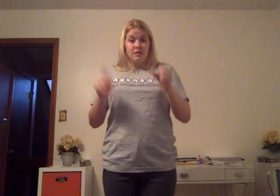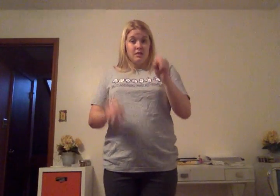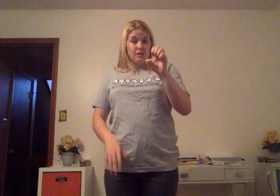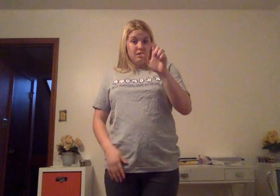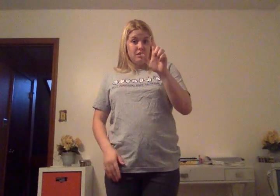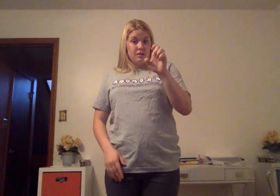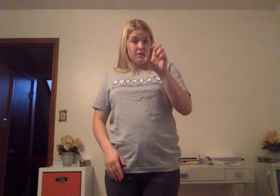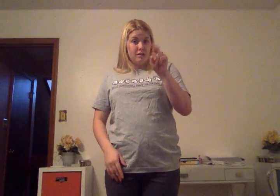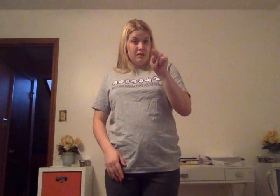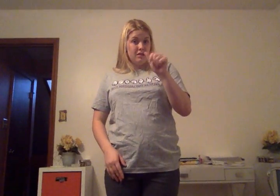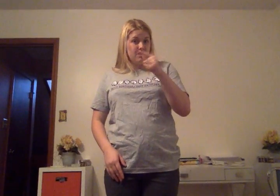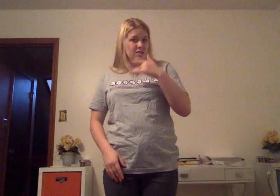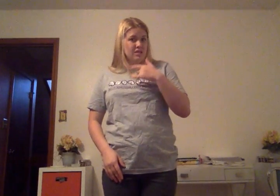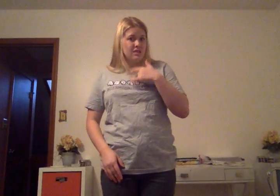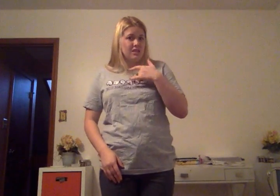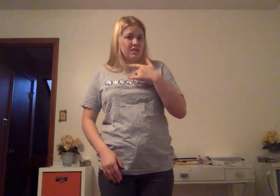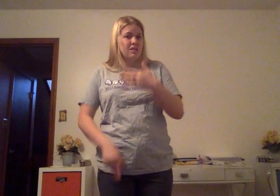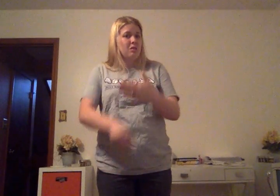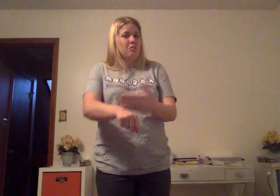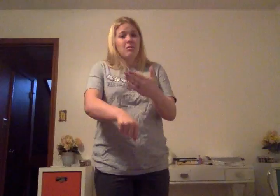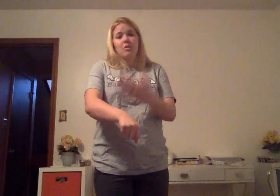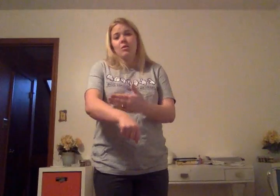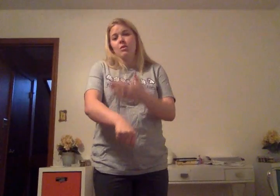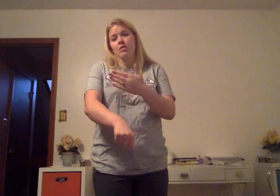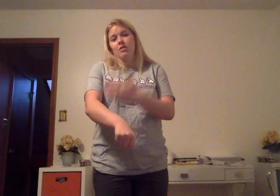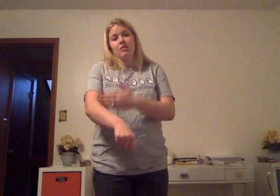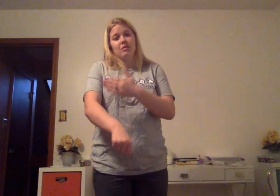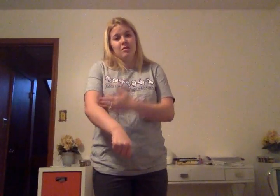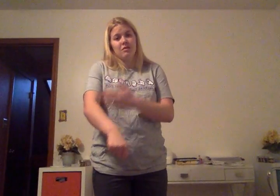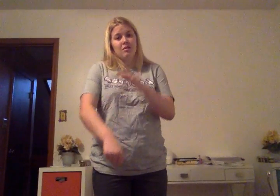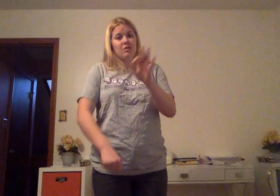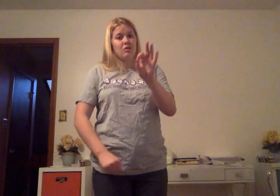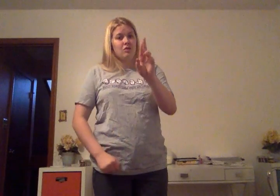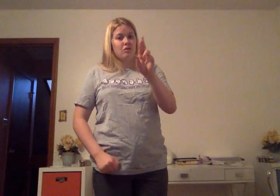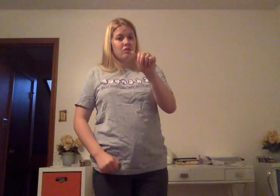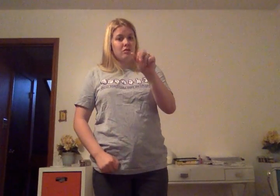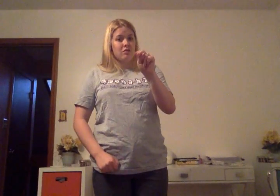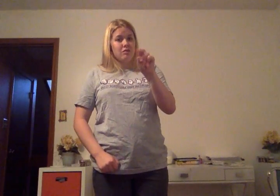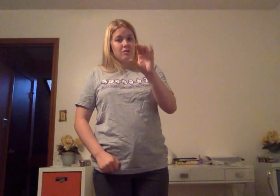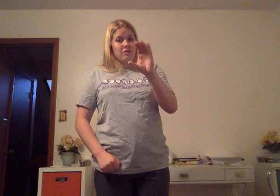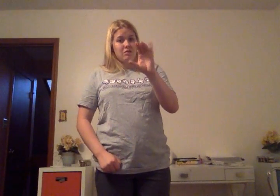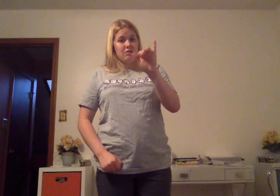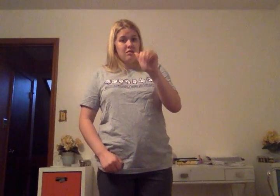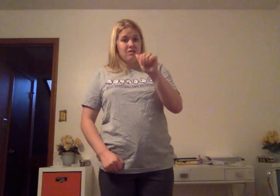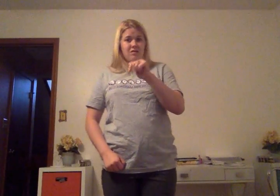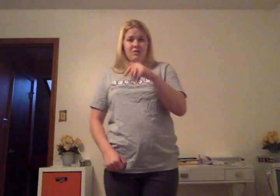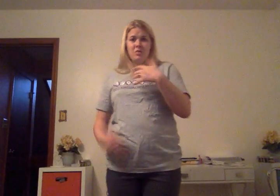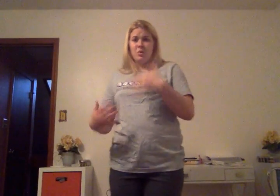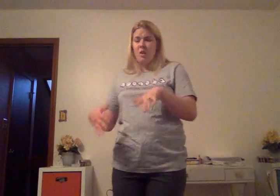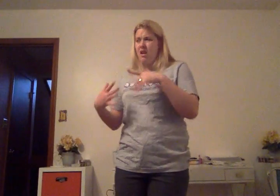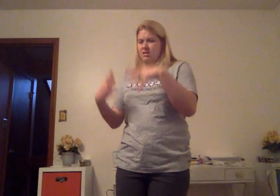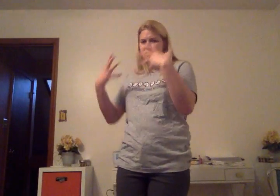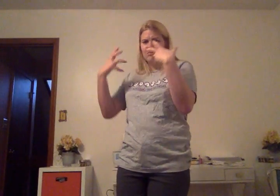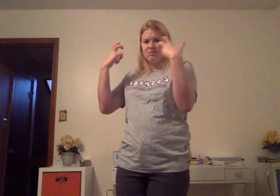she has in years, all thanks to Francia's healthy kidney. Francia, it takes a lot of courage to do what you